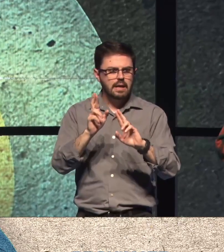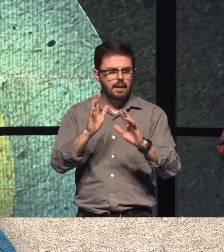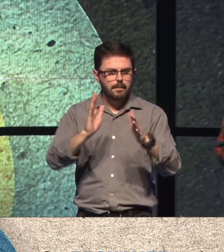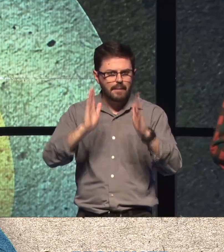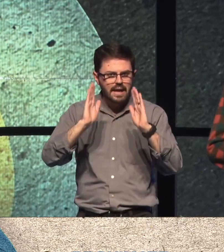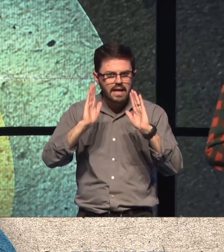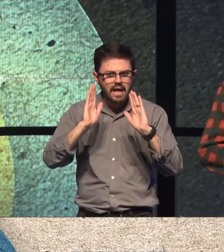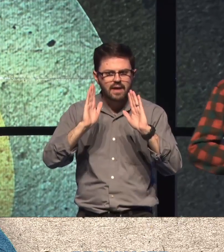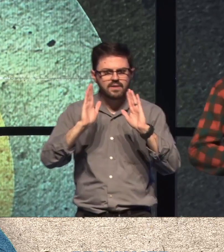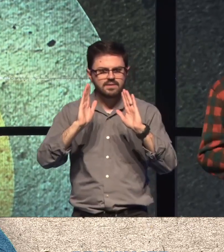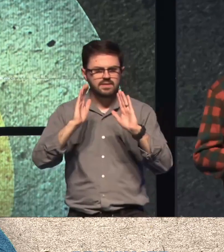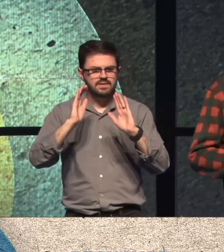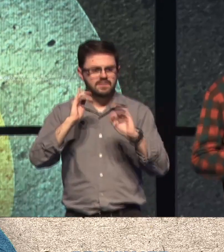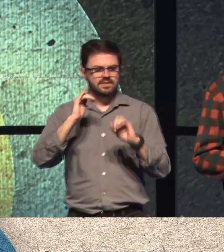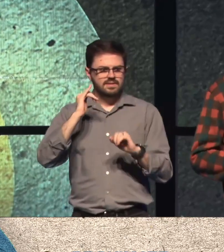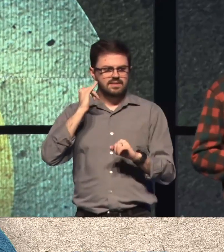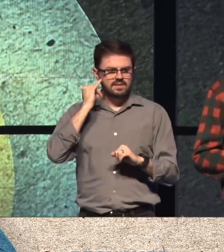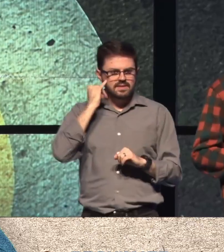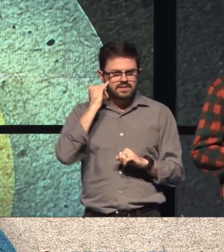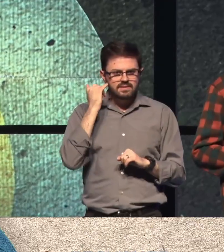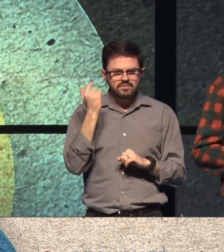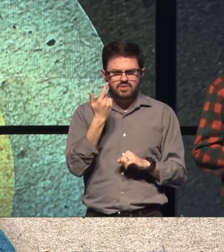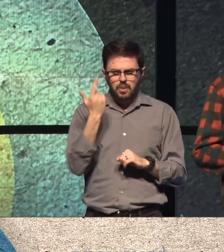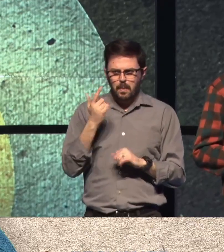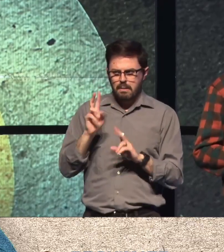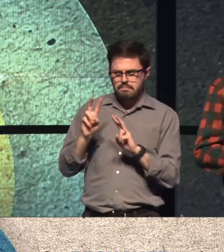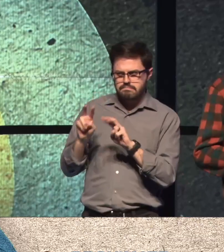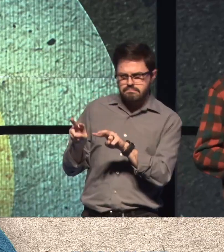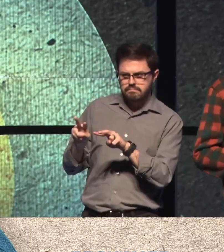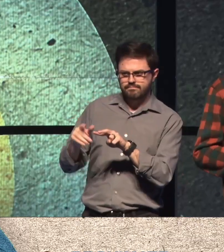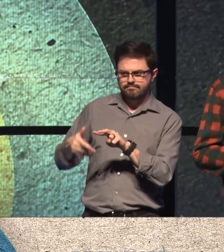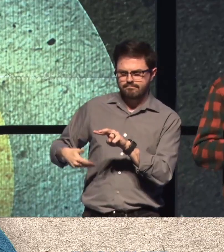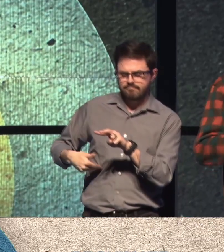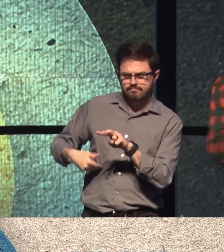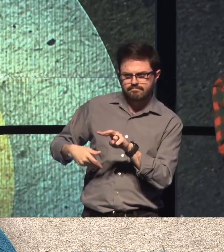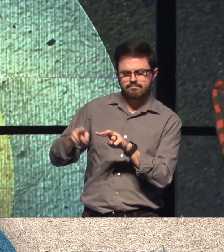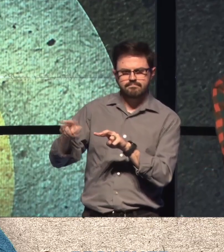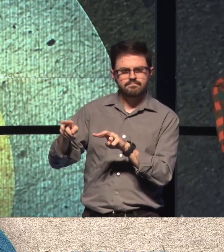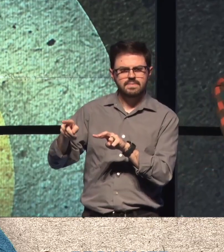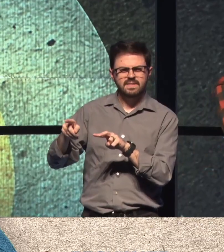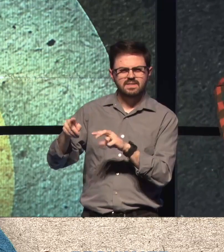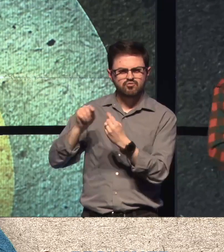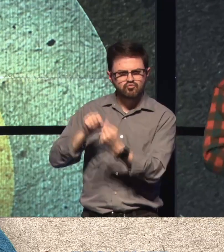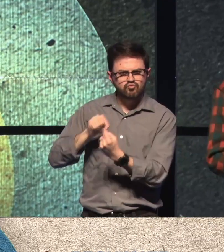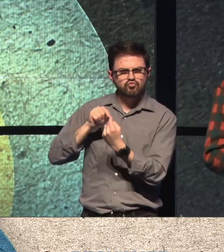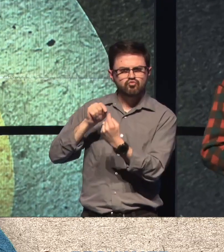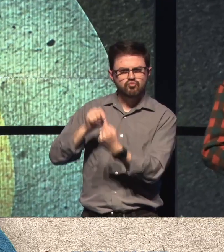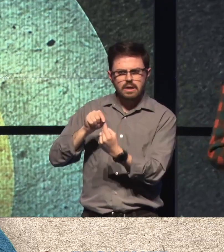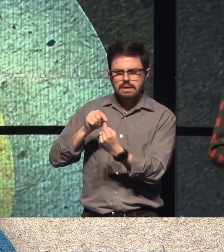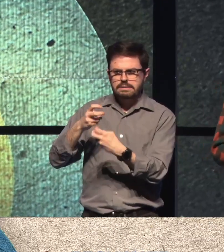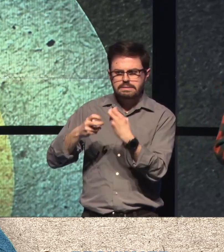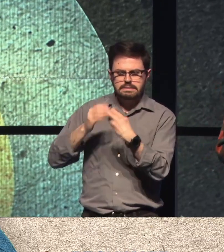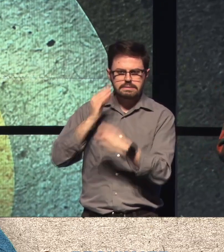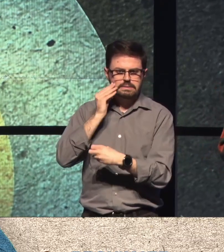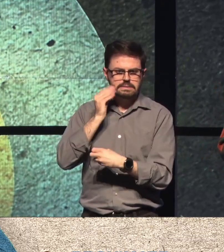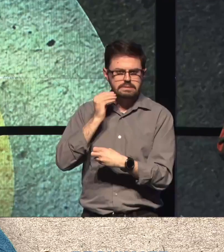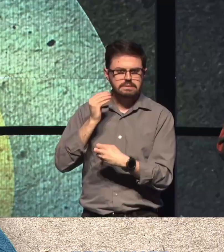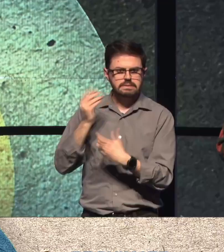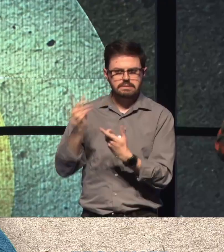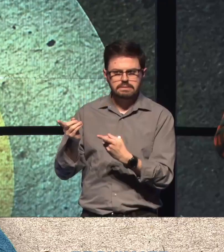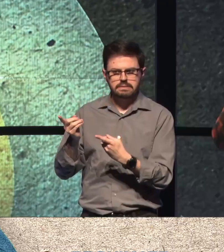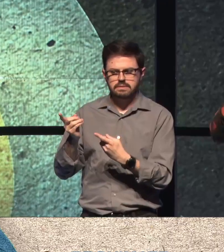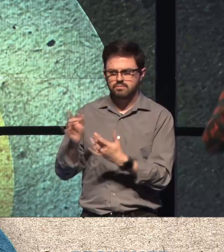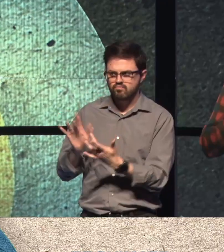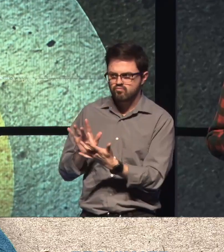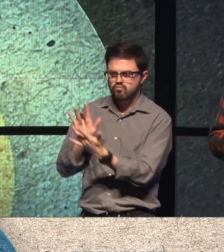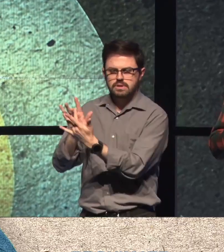Don't be afraid to connect with someone who you sense is struggling, is going through something difficult.